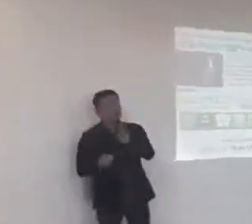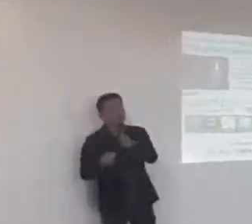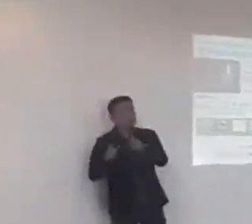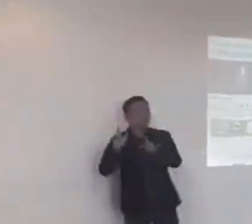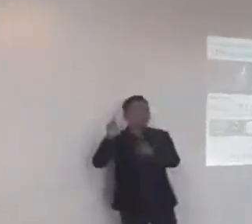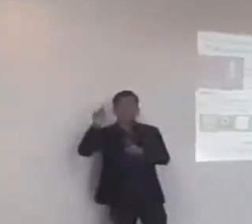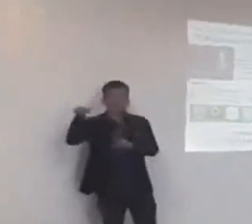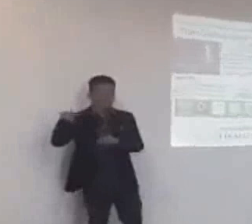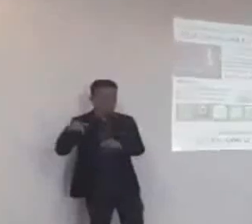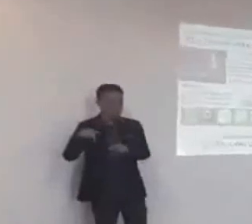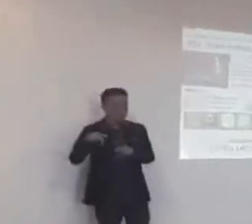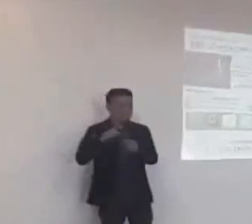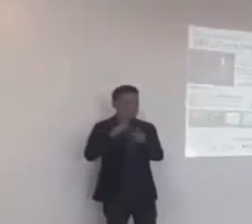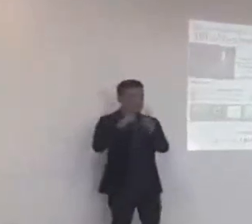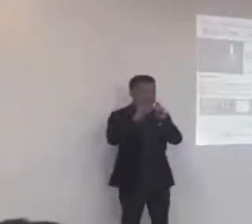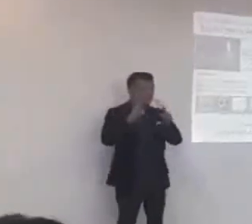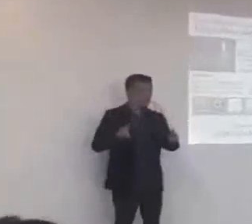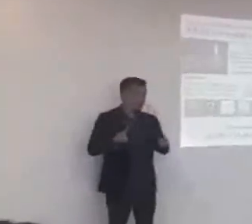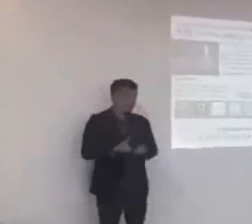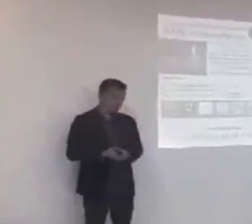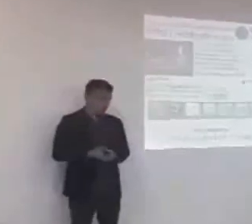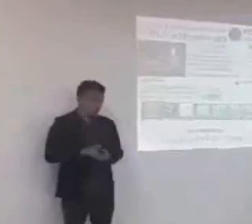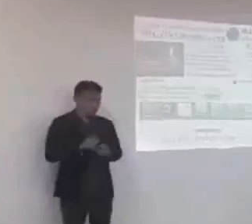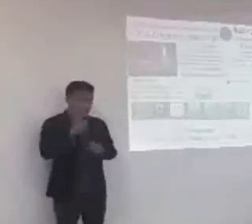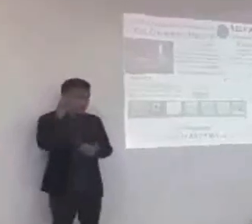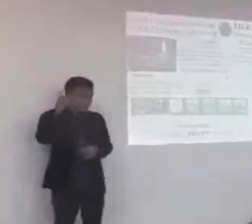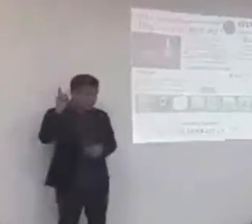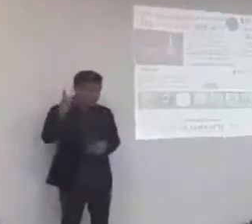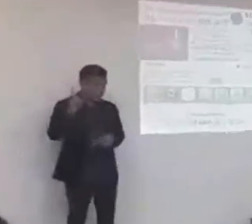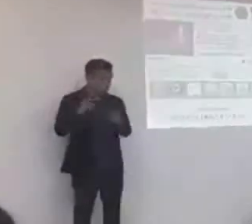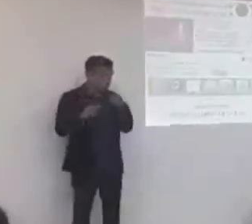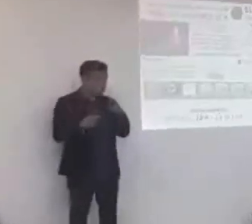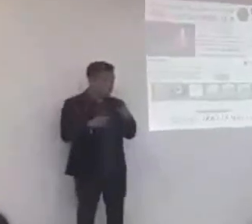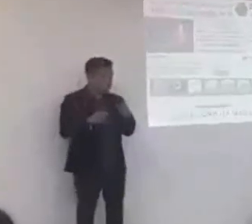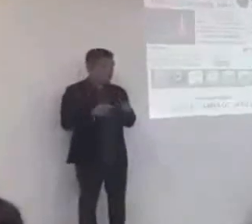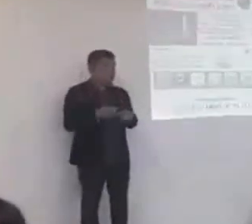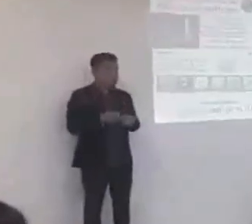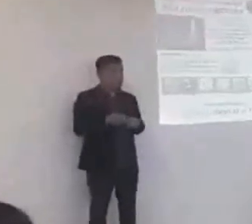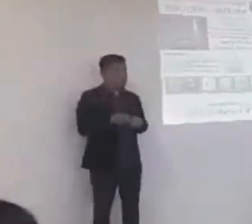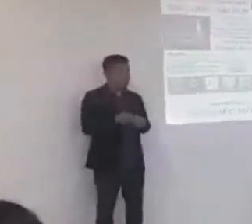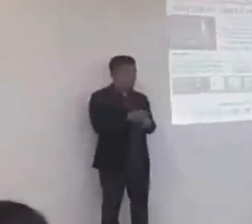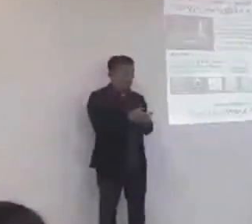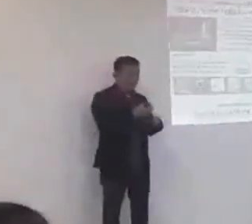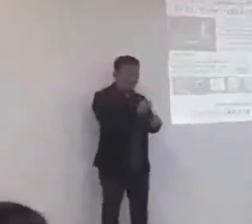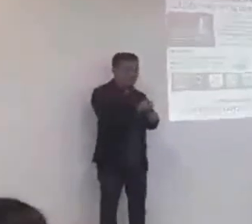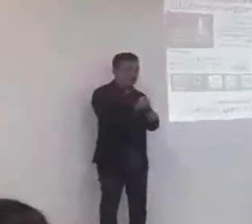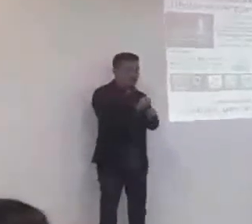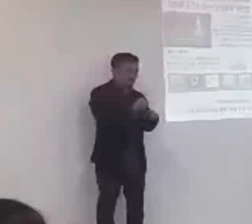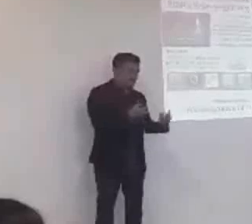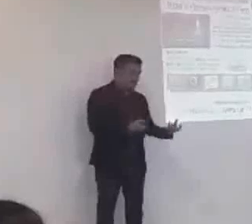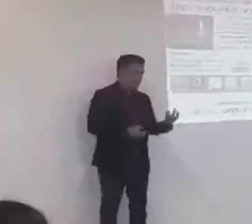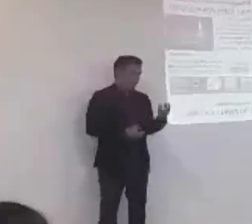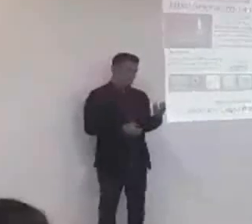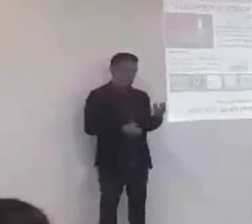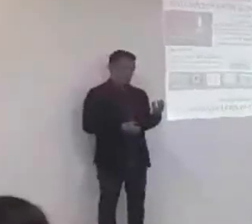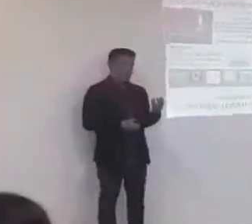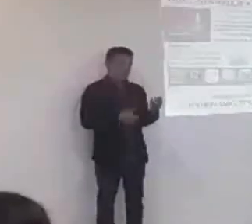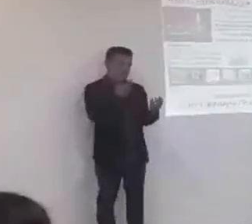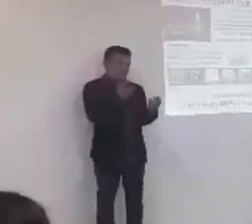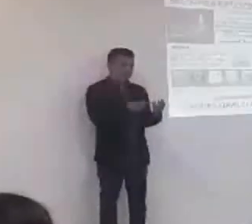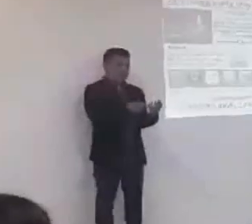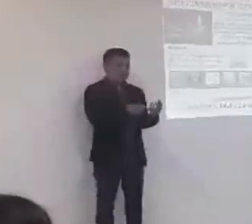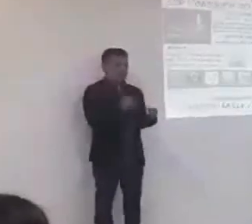to create value. But as a stone, when you take it, it has only the value of a